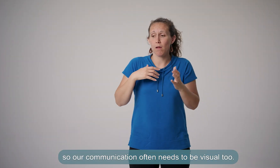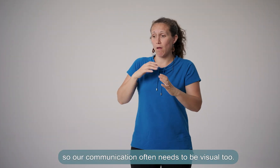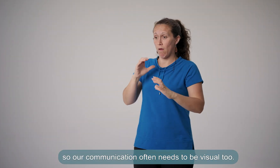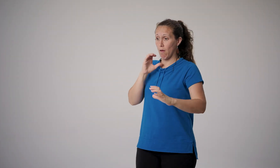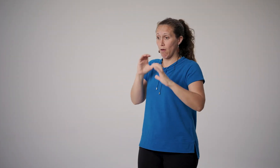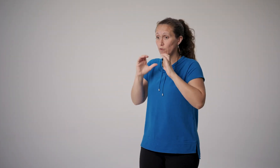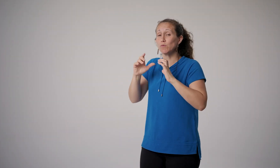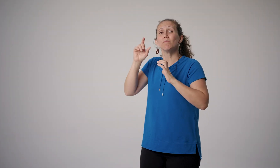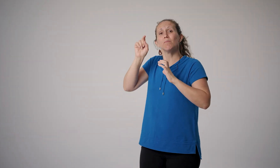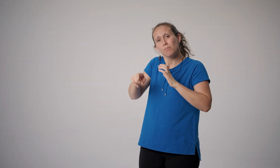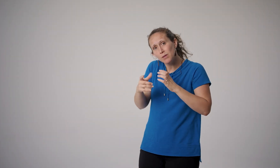too.